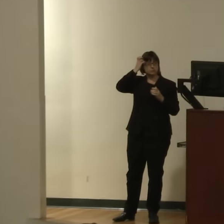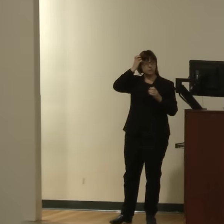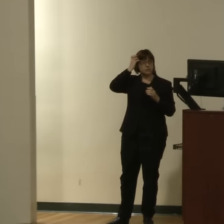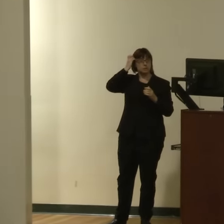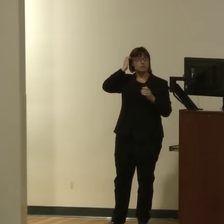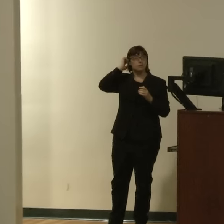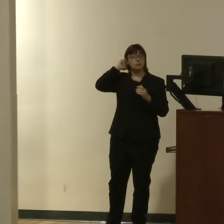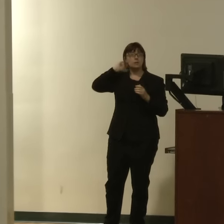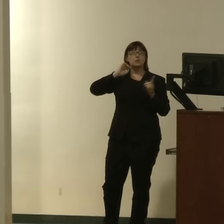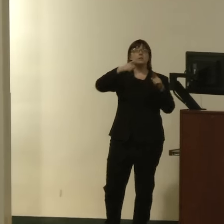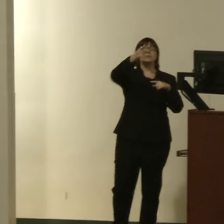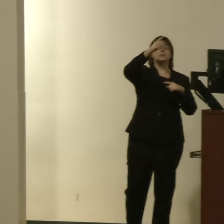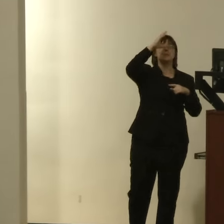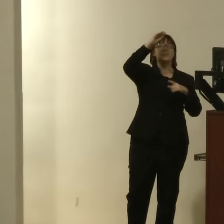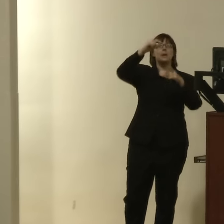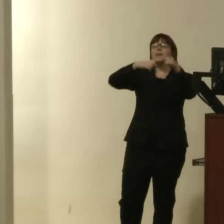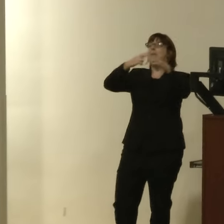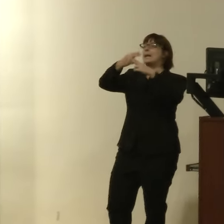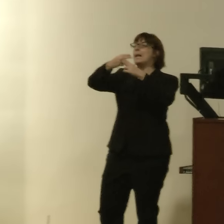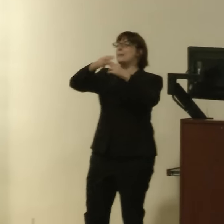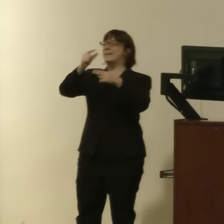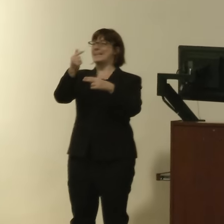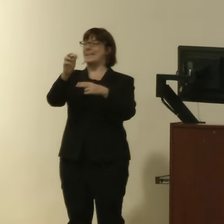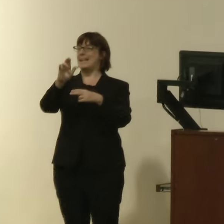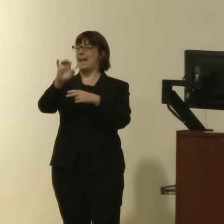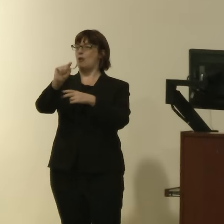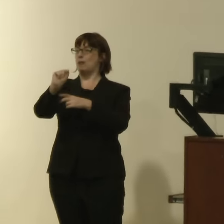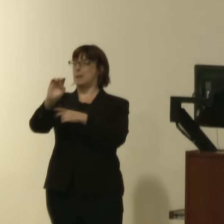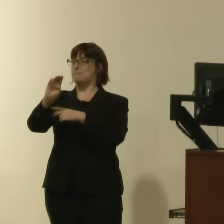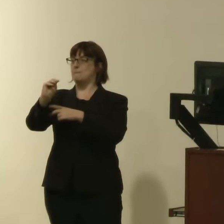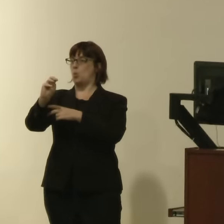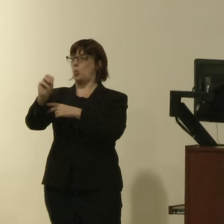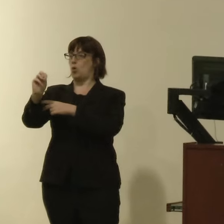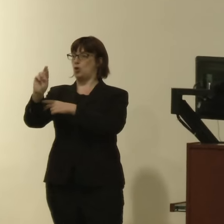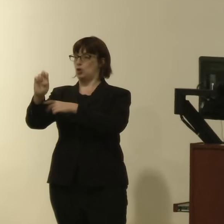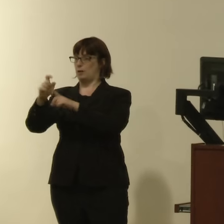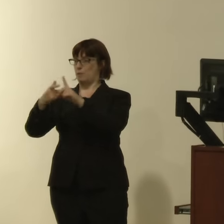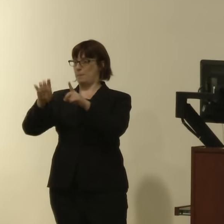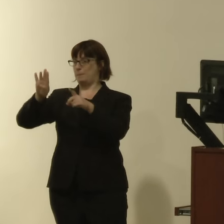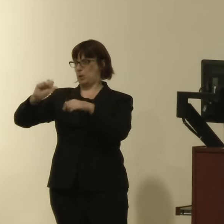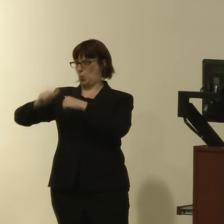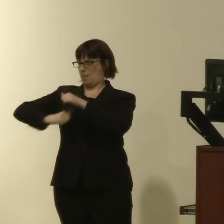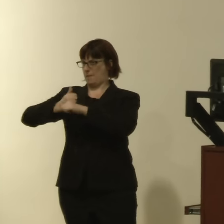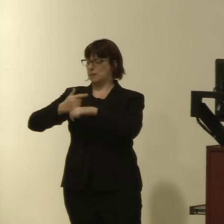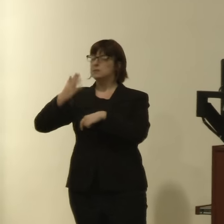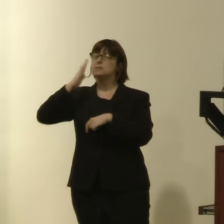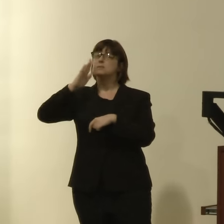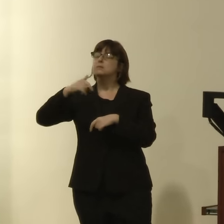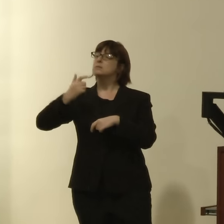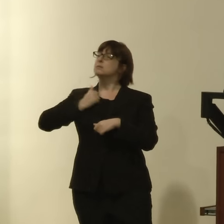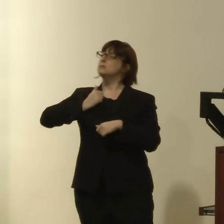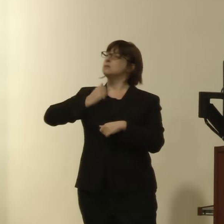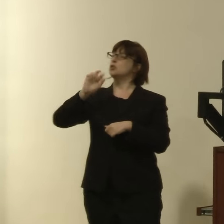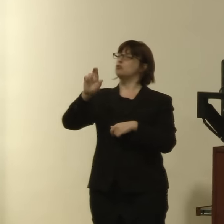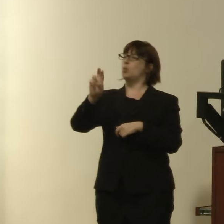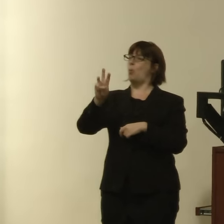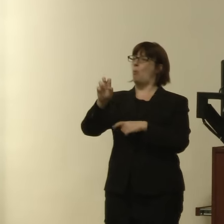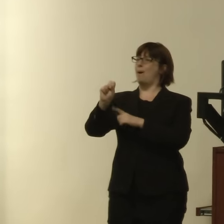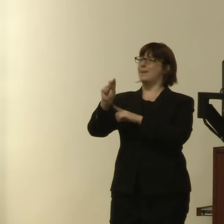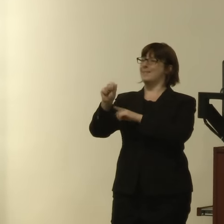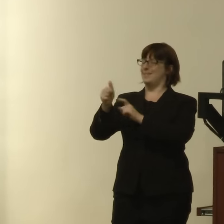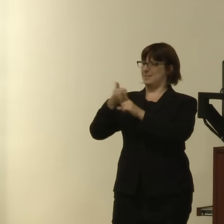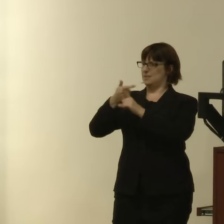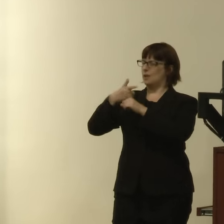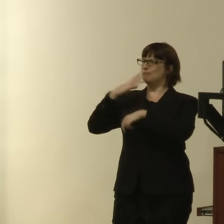you, Dr. Martin, for your talk. My name is Garrett Moore. I'm a BU alumni. As you acknowledge, Rwanda has made incredible progress in its